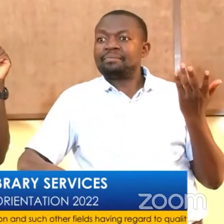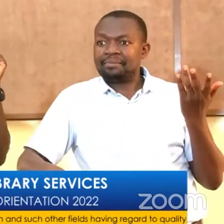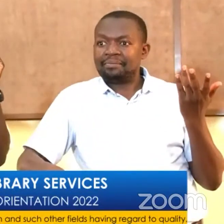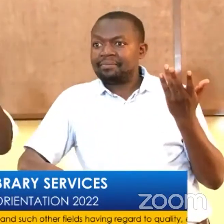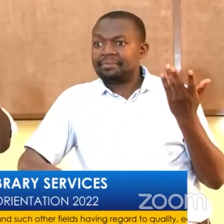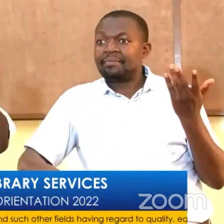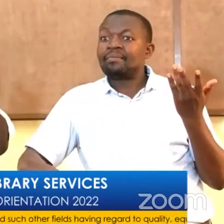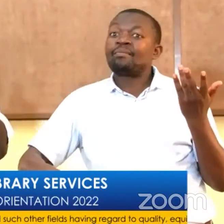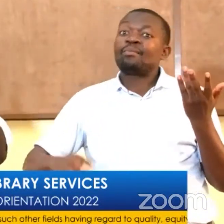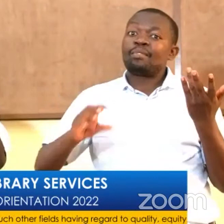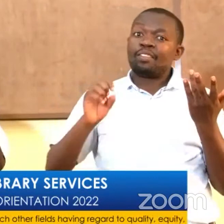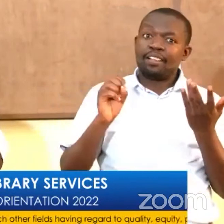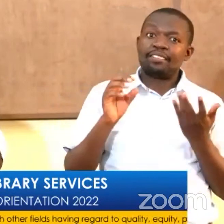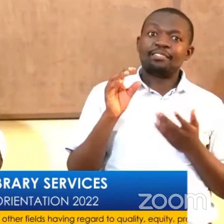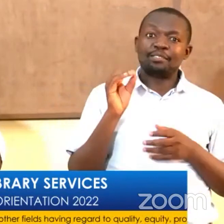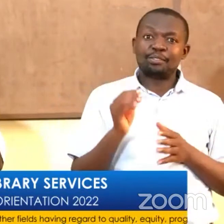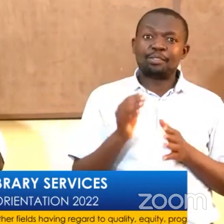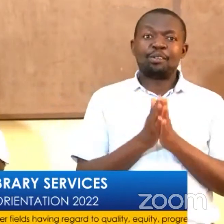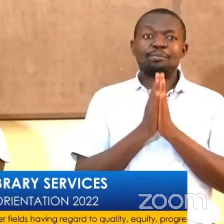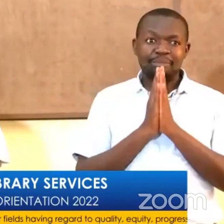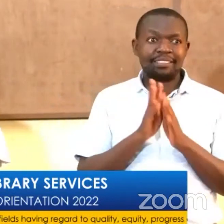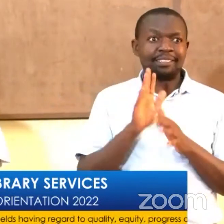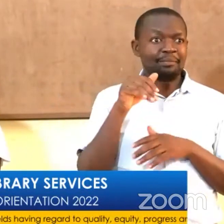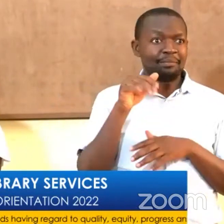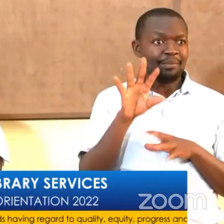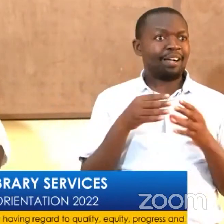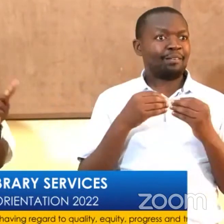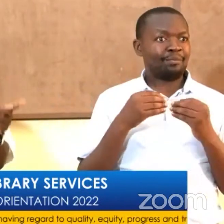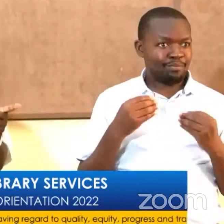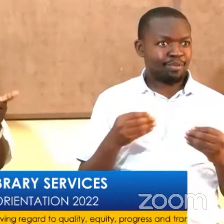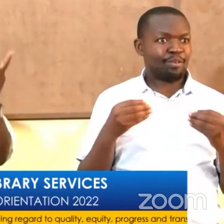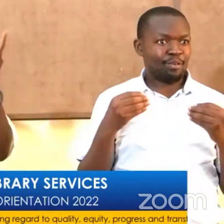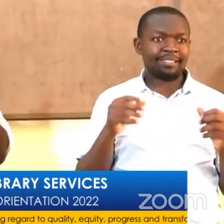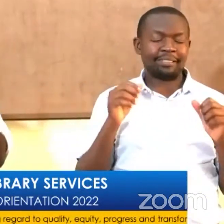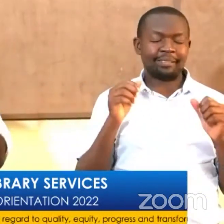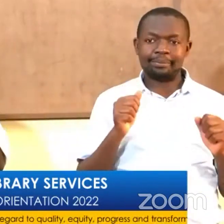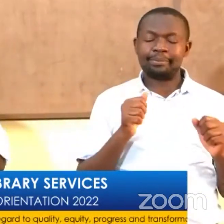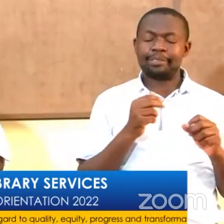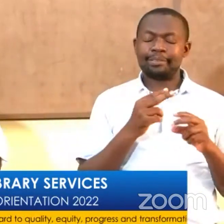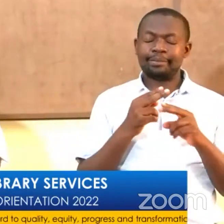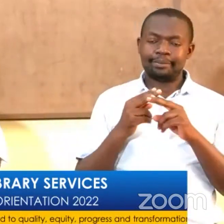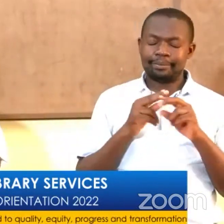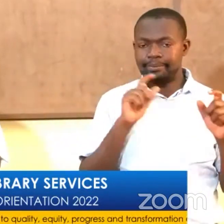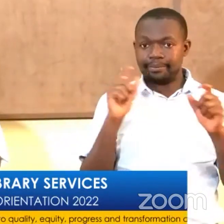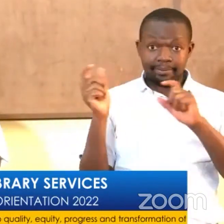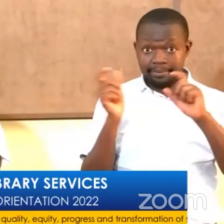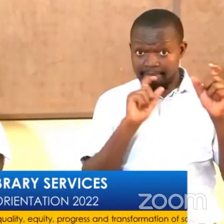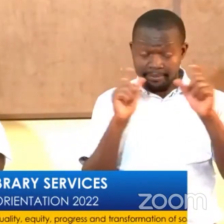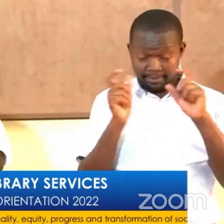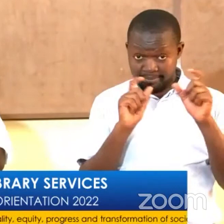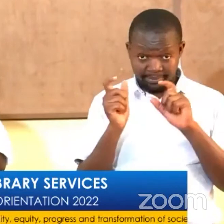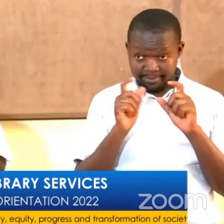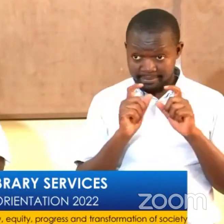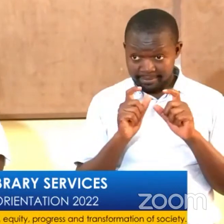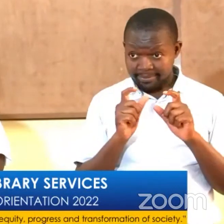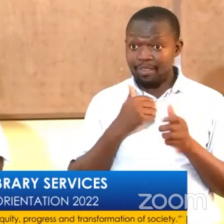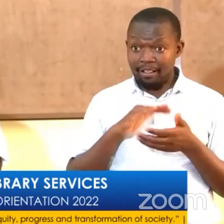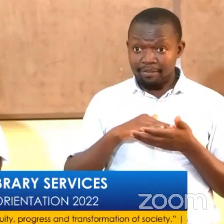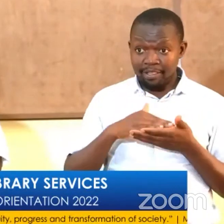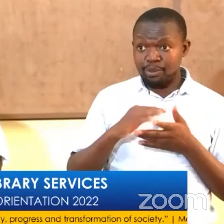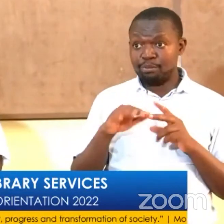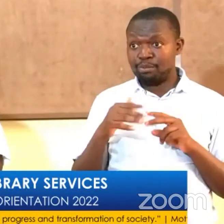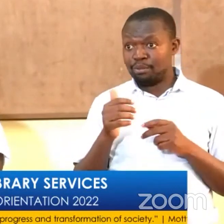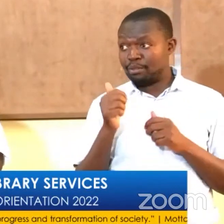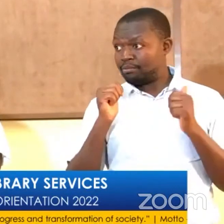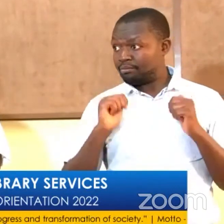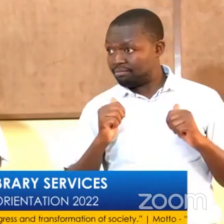So keep your property well while in the library and while at campus. You have a laptop or bag.